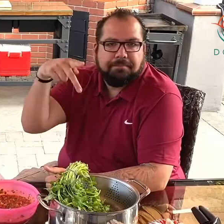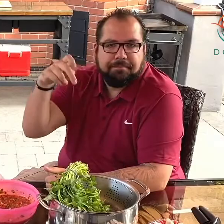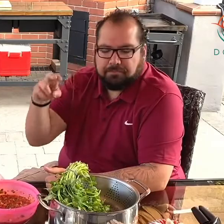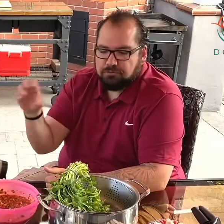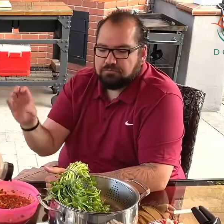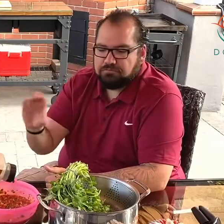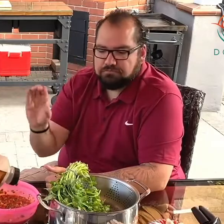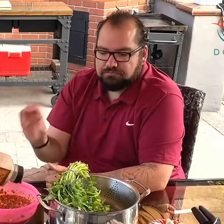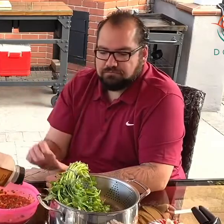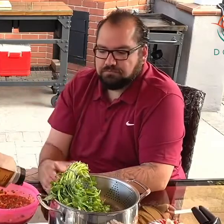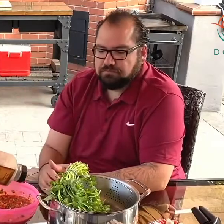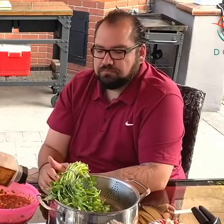This is going to be the pepper.